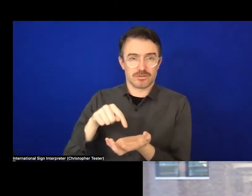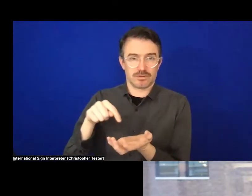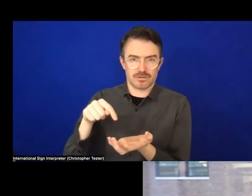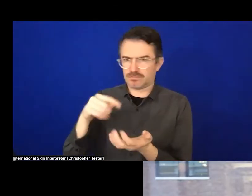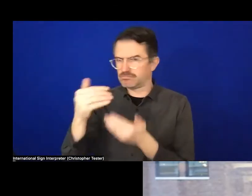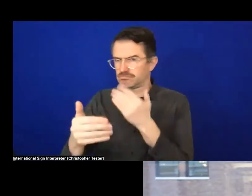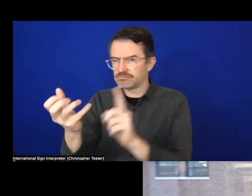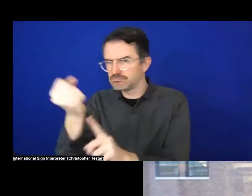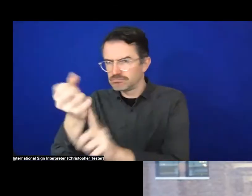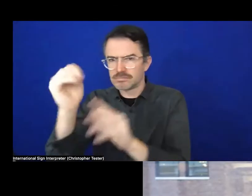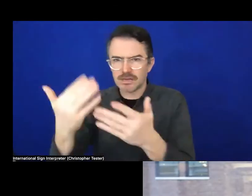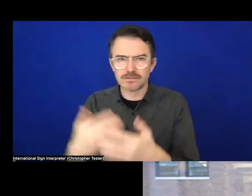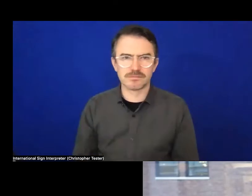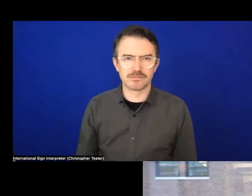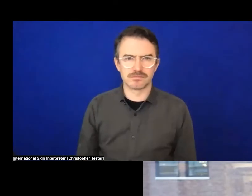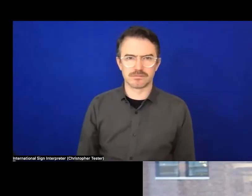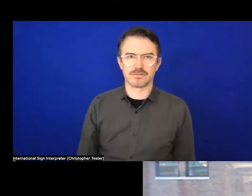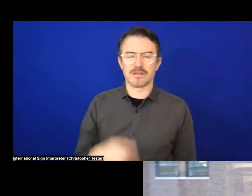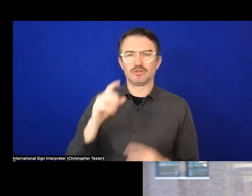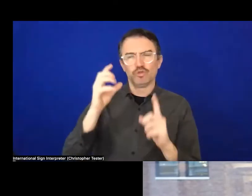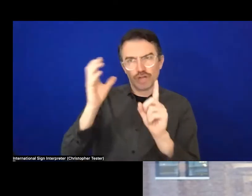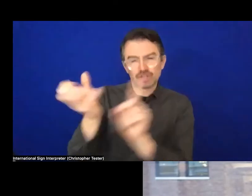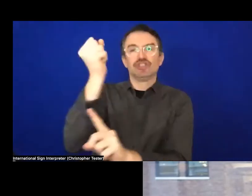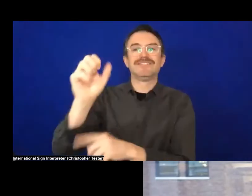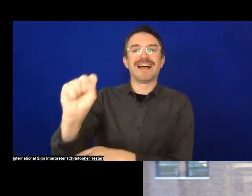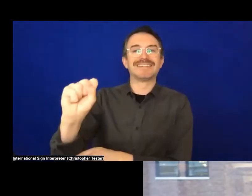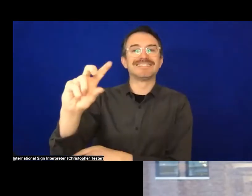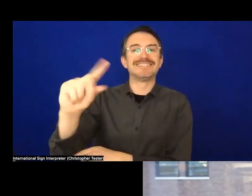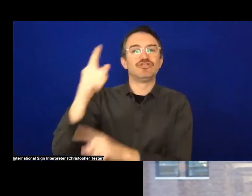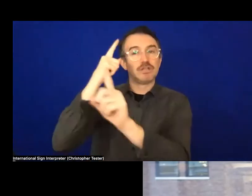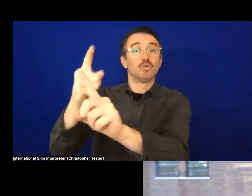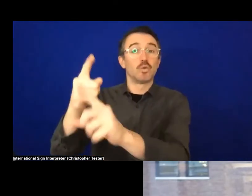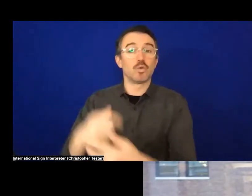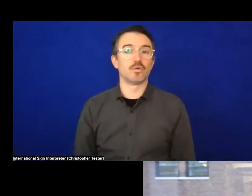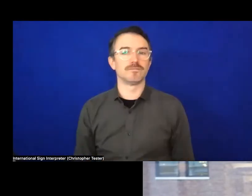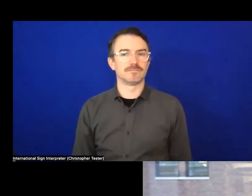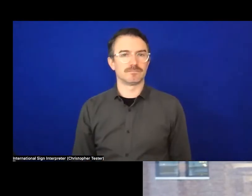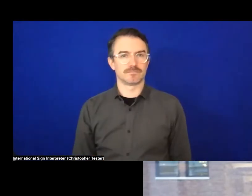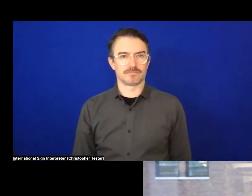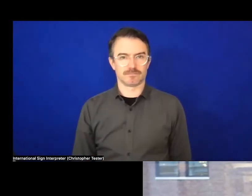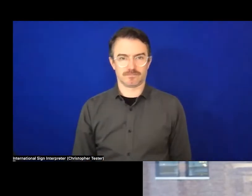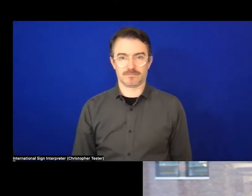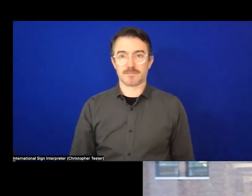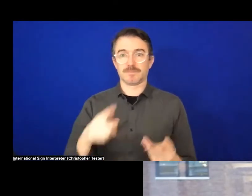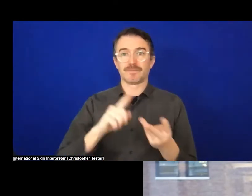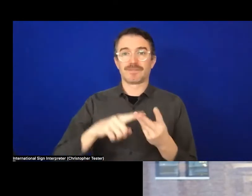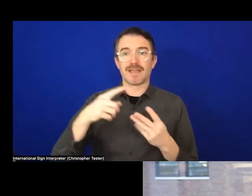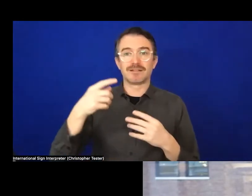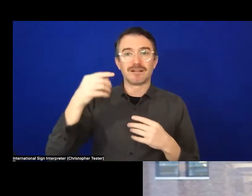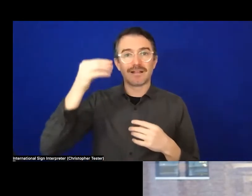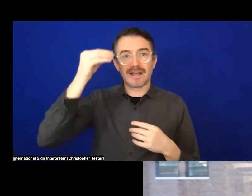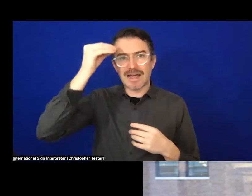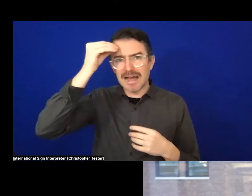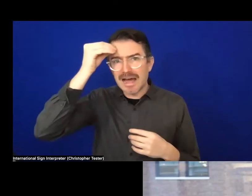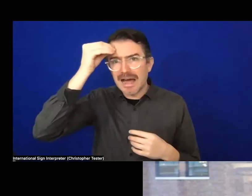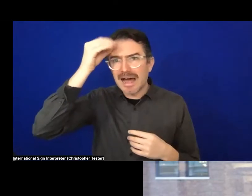community-driven development coordination, conditional cash transfer, and some subsidy reforms. She has contributed in the development of